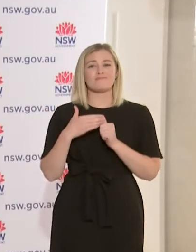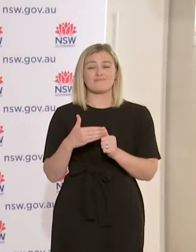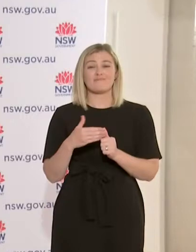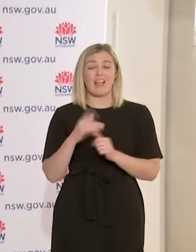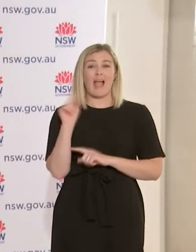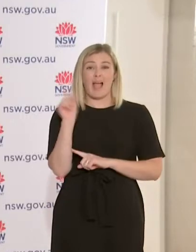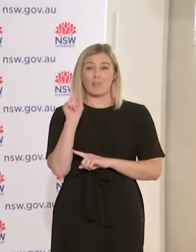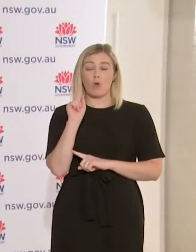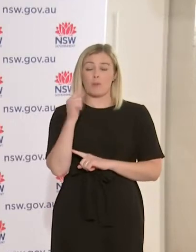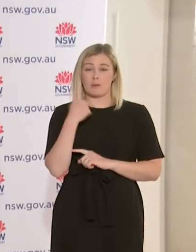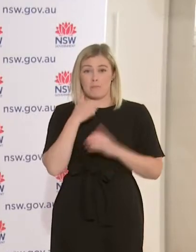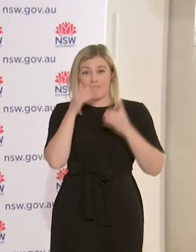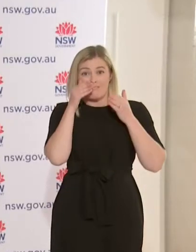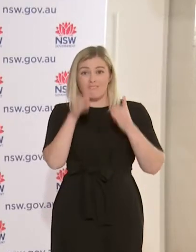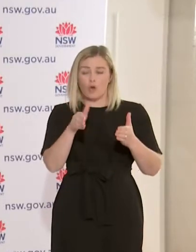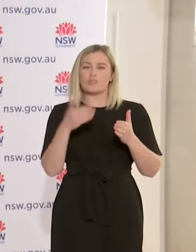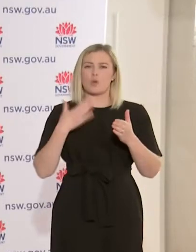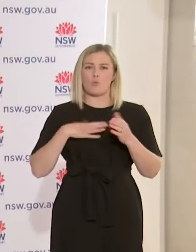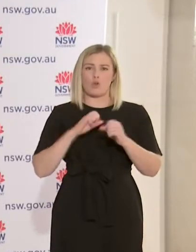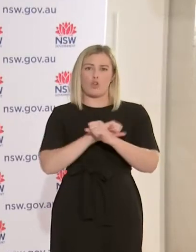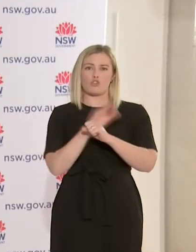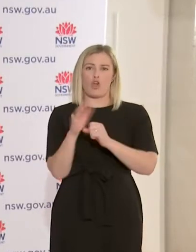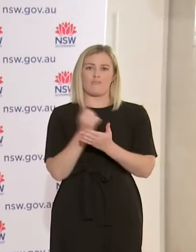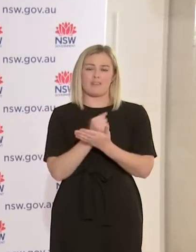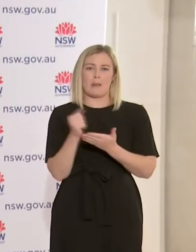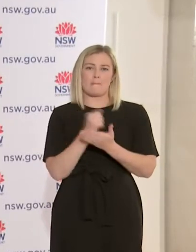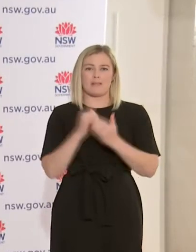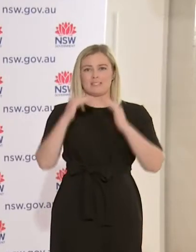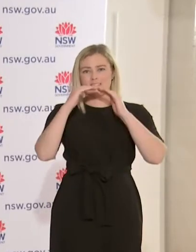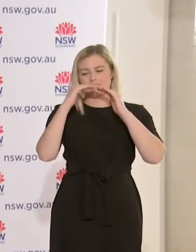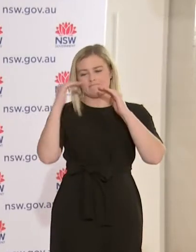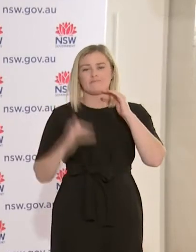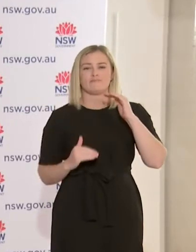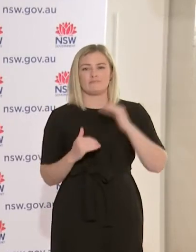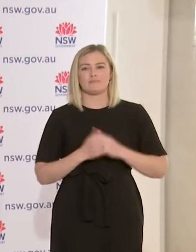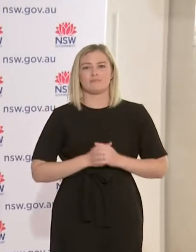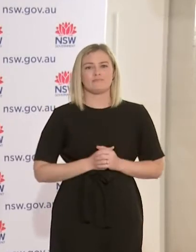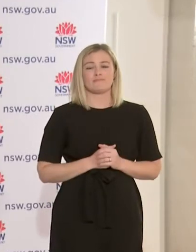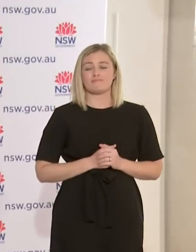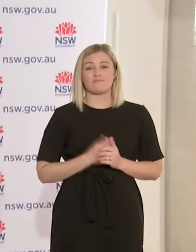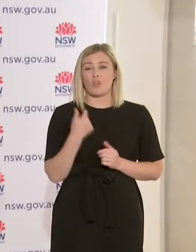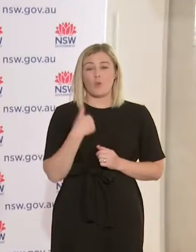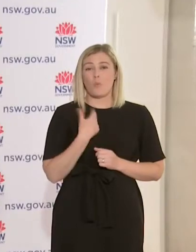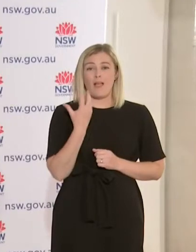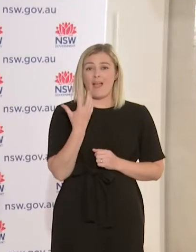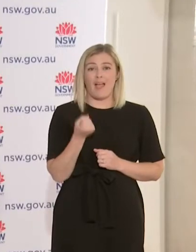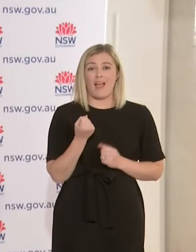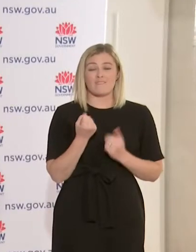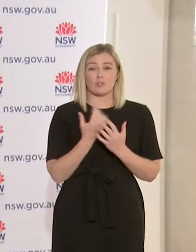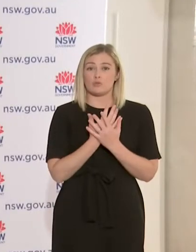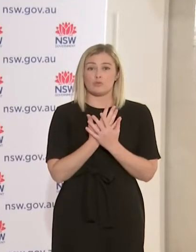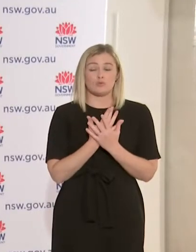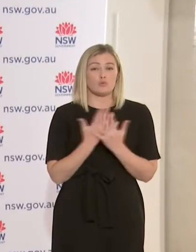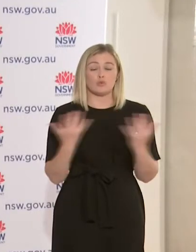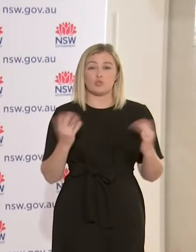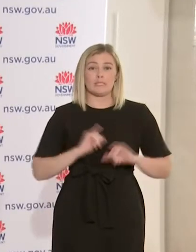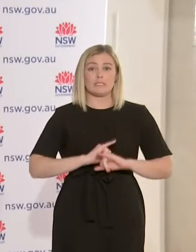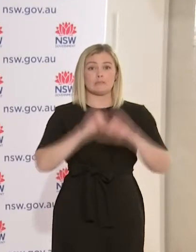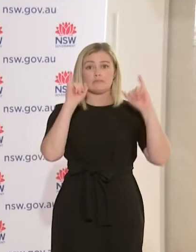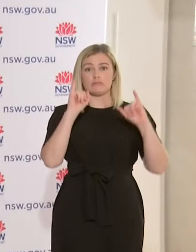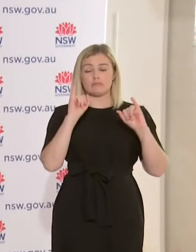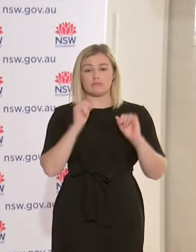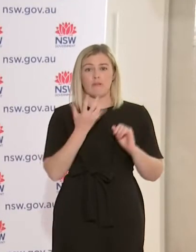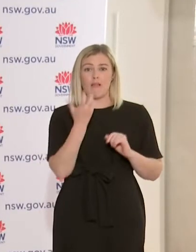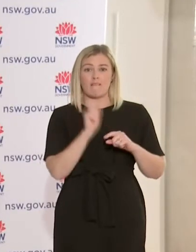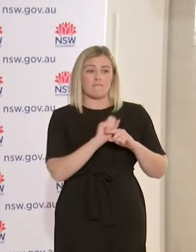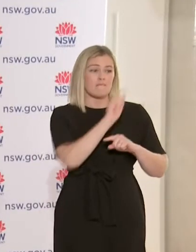decline. At the moment, we've got too many bushfires going. I've indicated a number of areas where